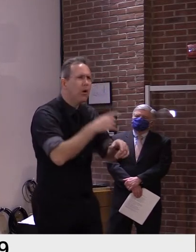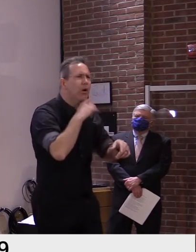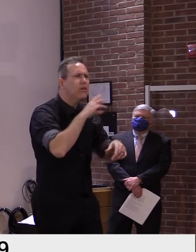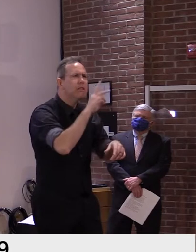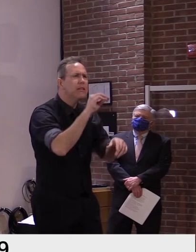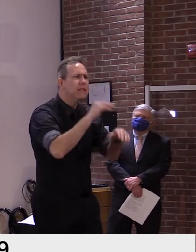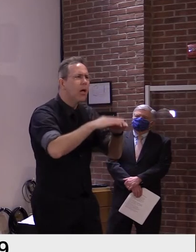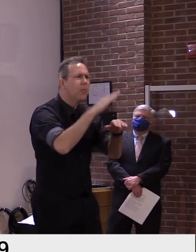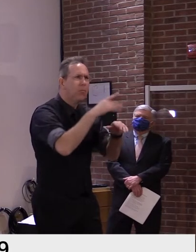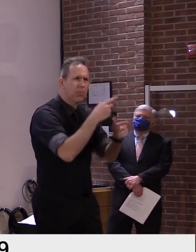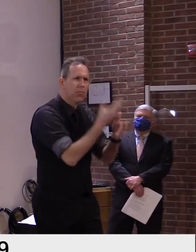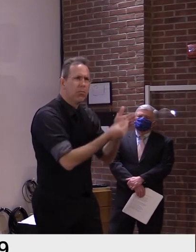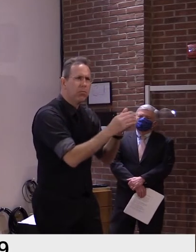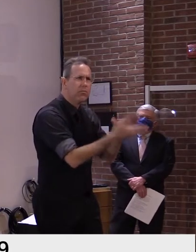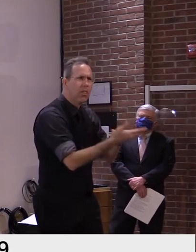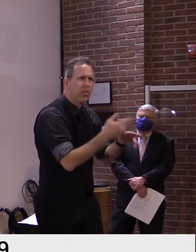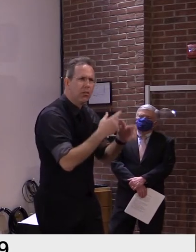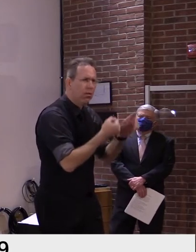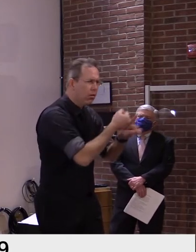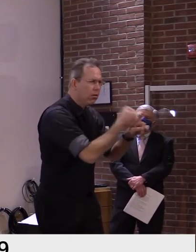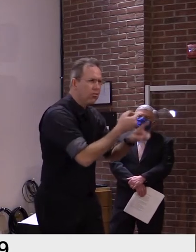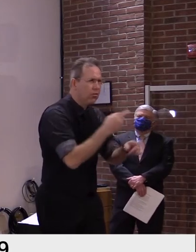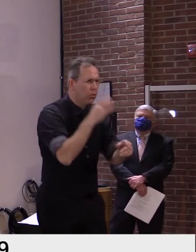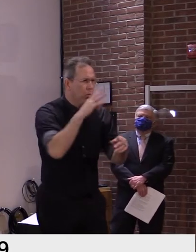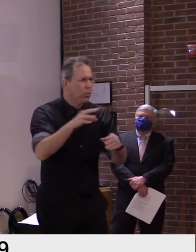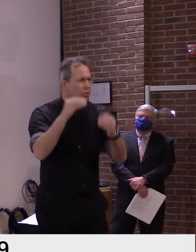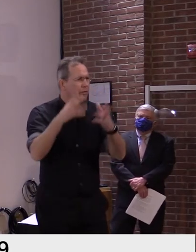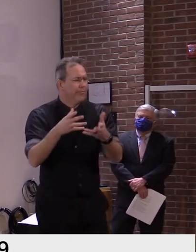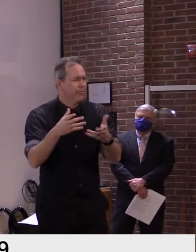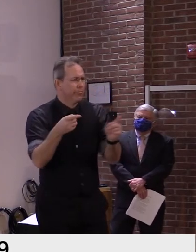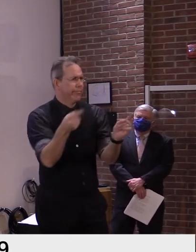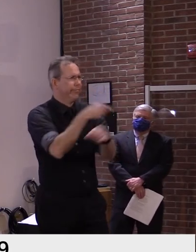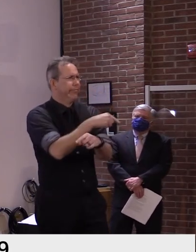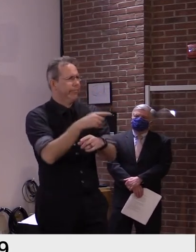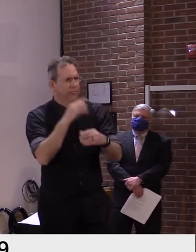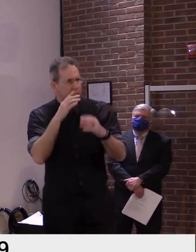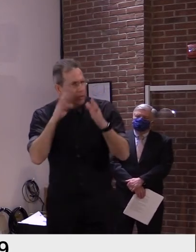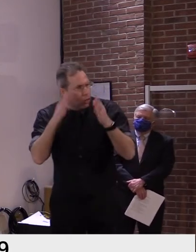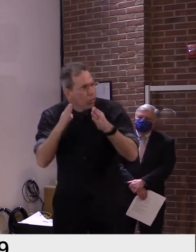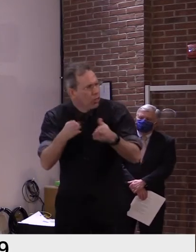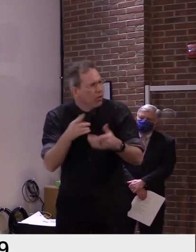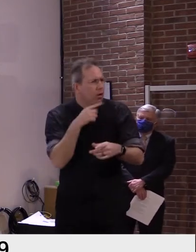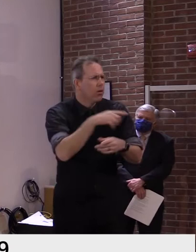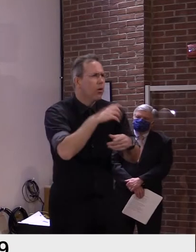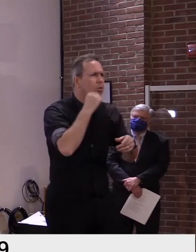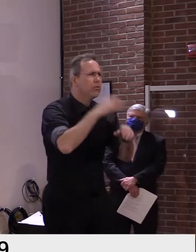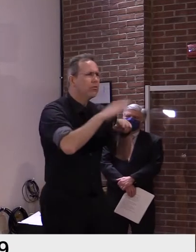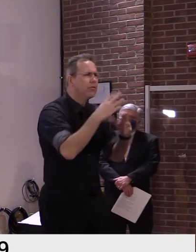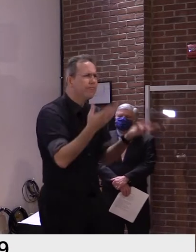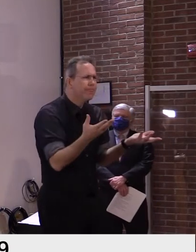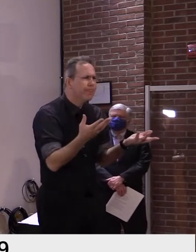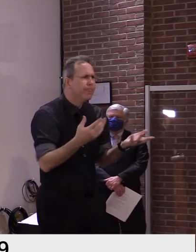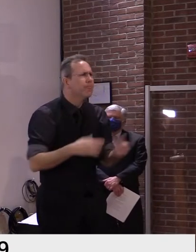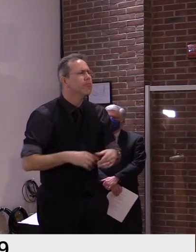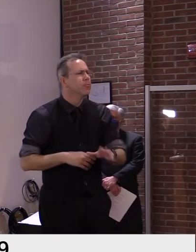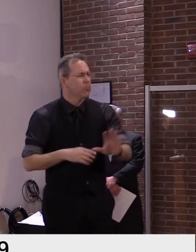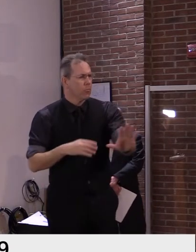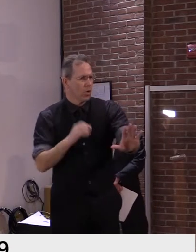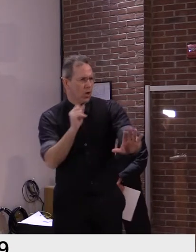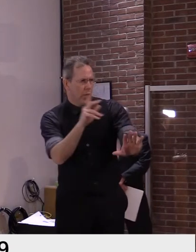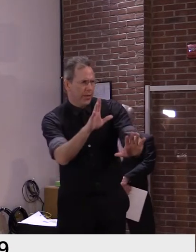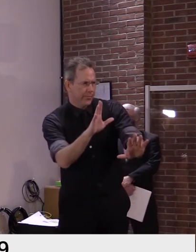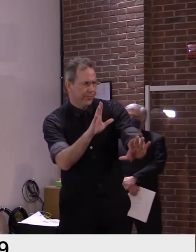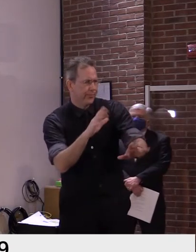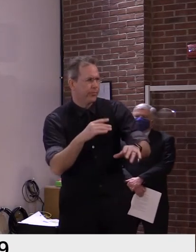those have been 65 and over, the deaths, as well as hospitalizations in a large category.